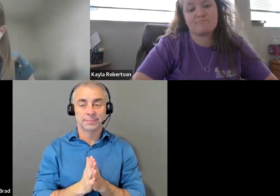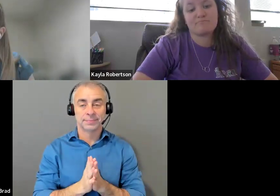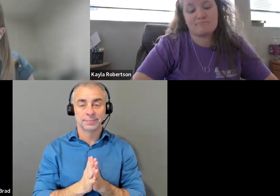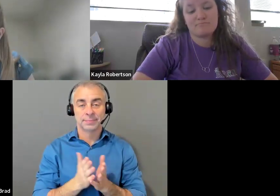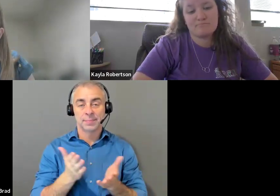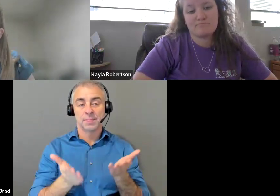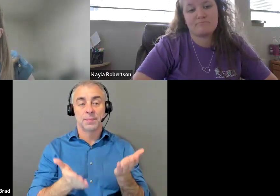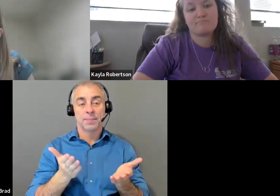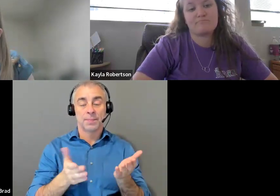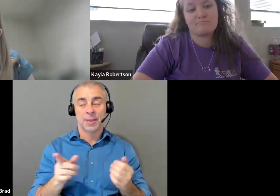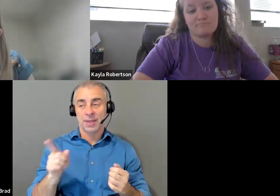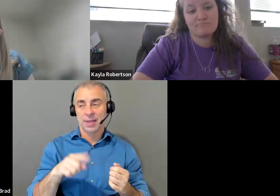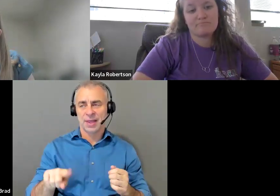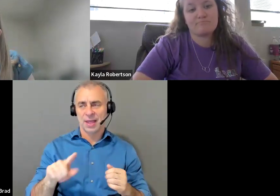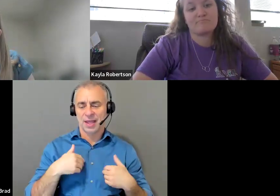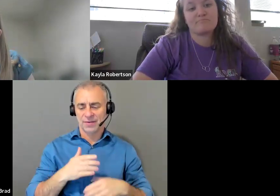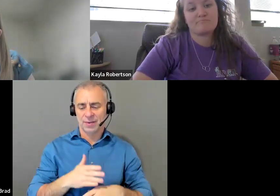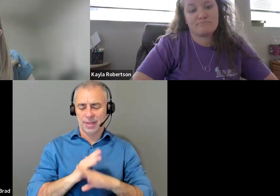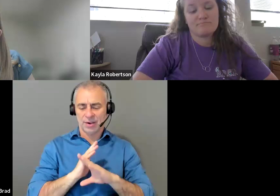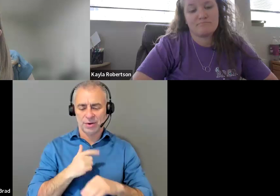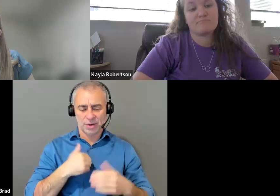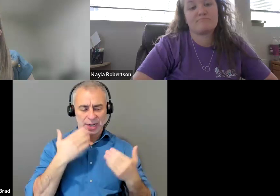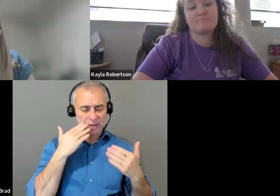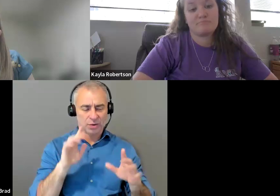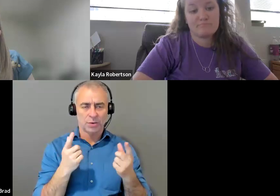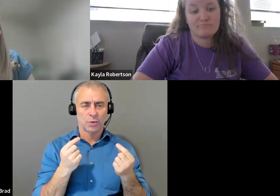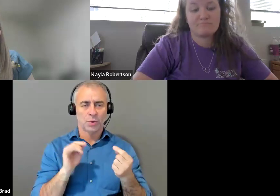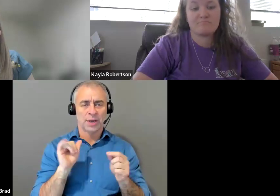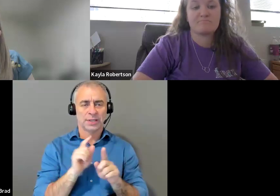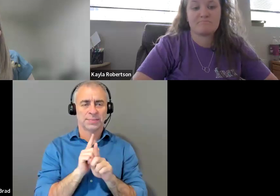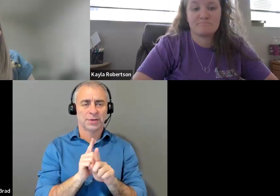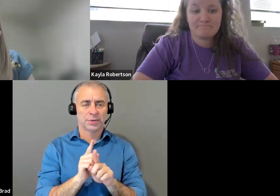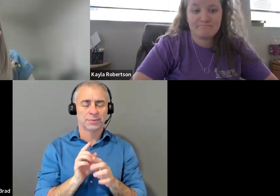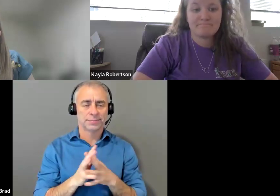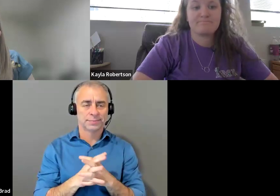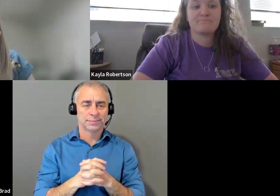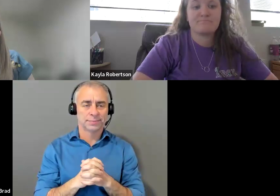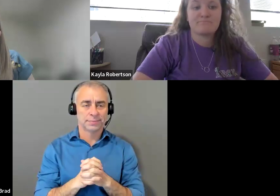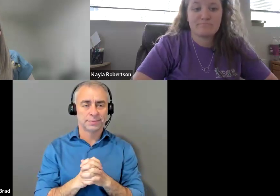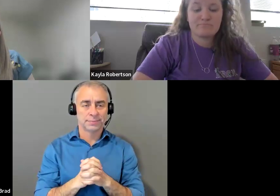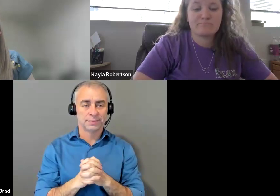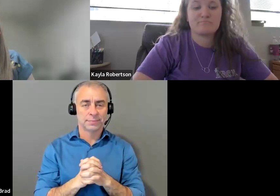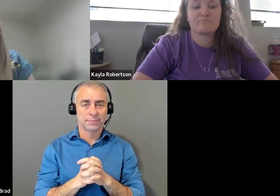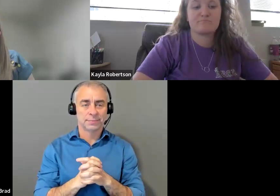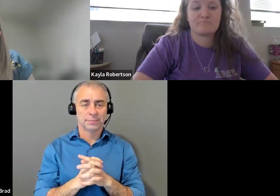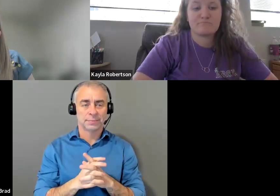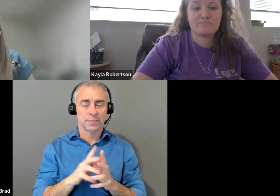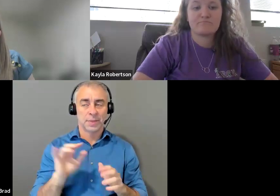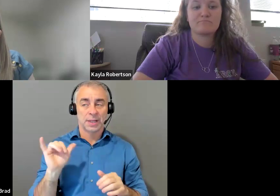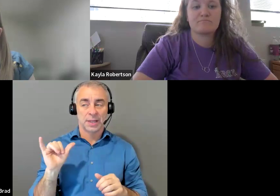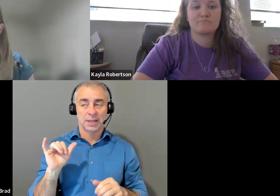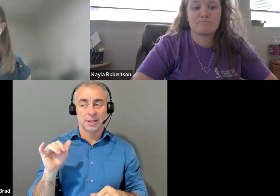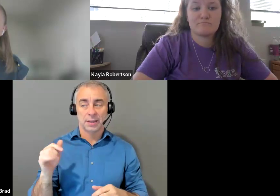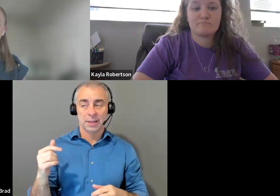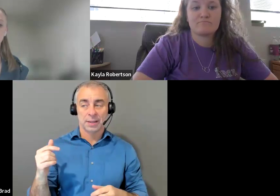barrier of understanding what they would be doing as opposed to would somebody be providing them a service